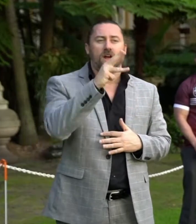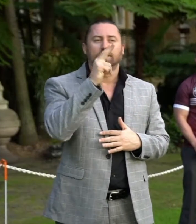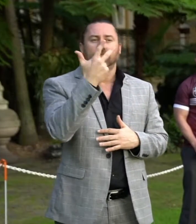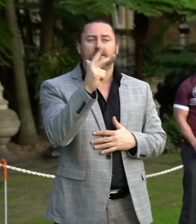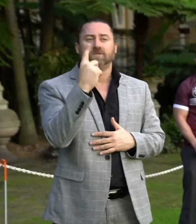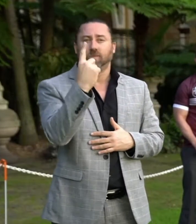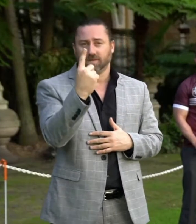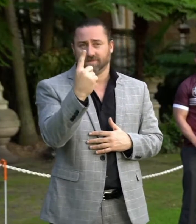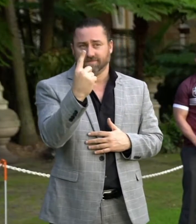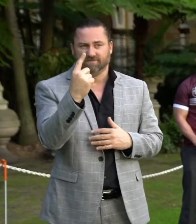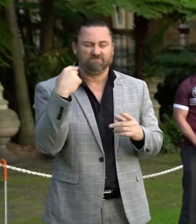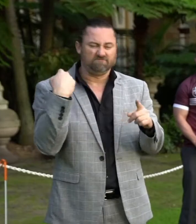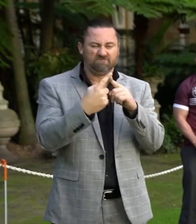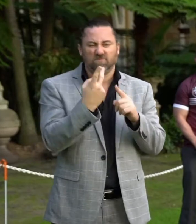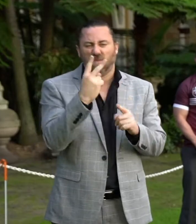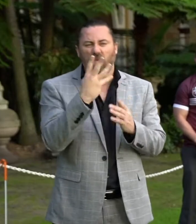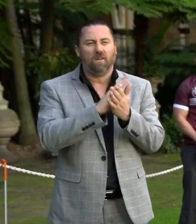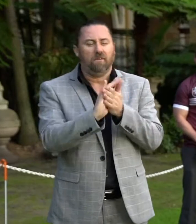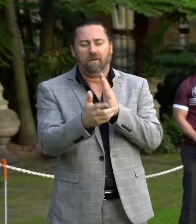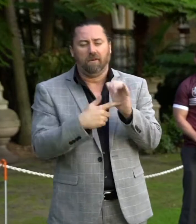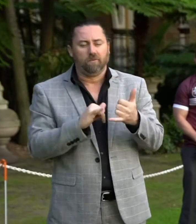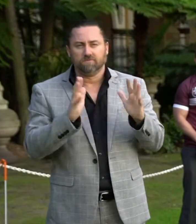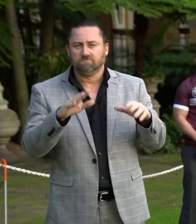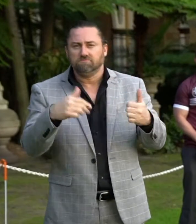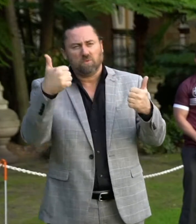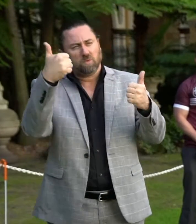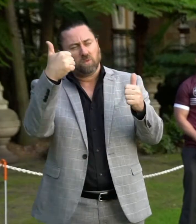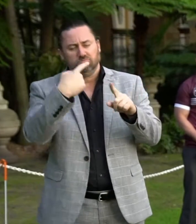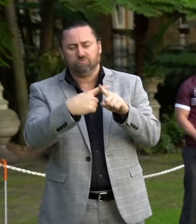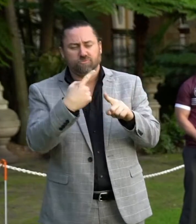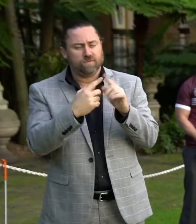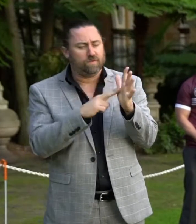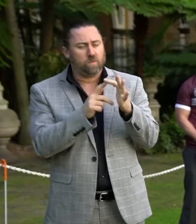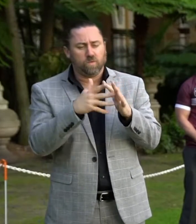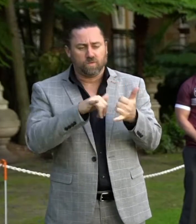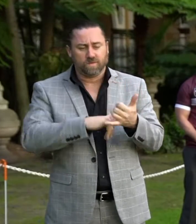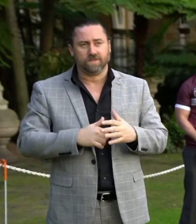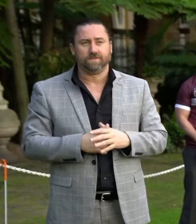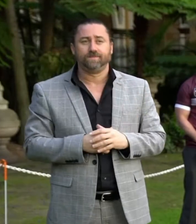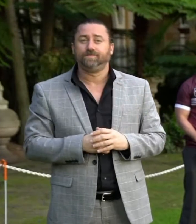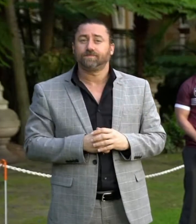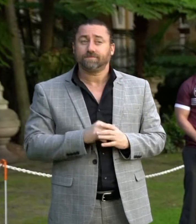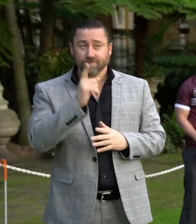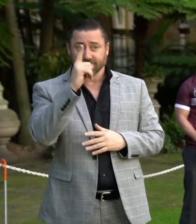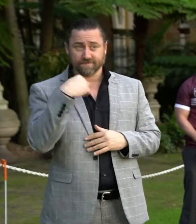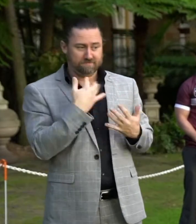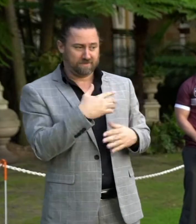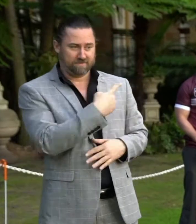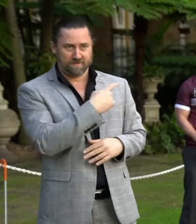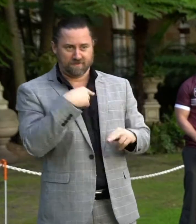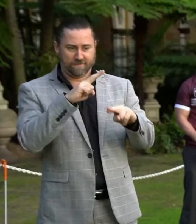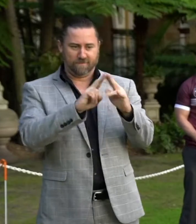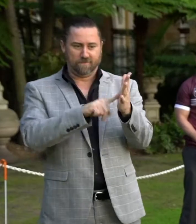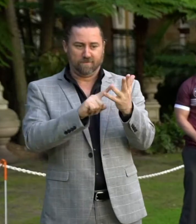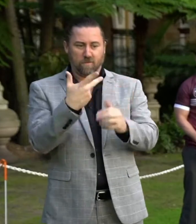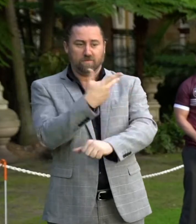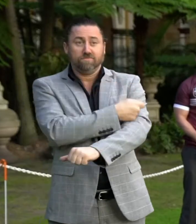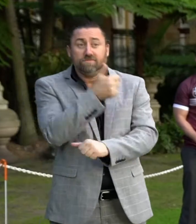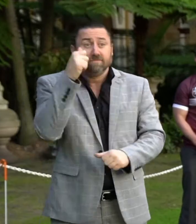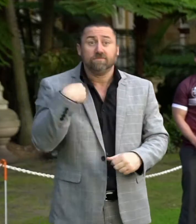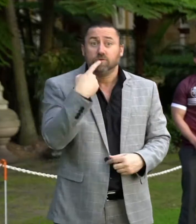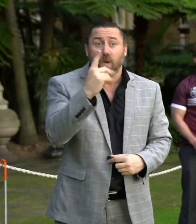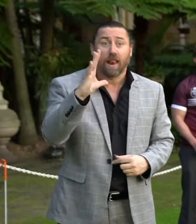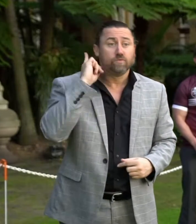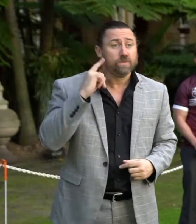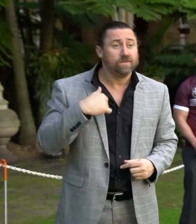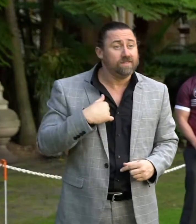3,981 tests in the past 24 hours, which is of course really good news. Now today we've had our flu vaccine. As I said last week, we would be